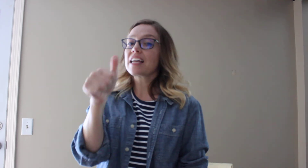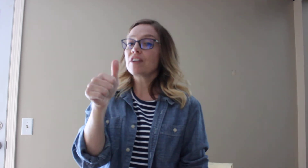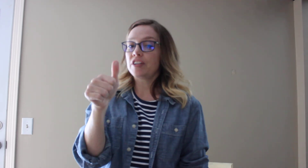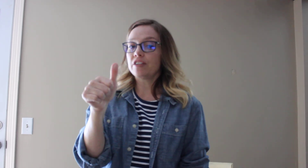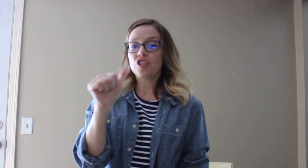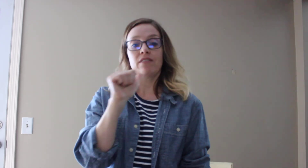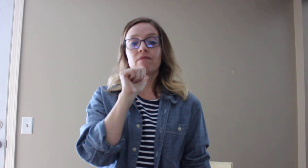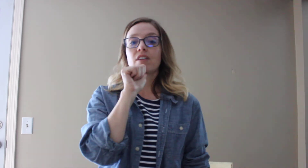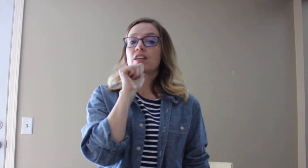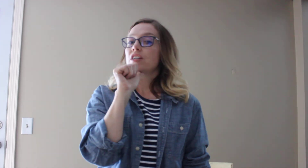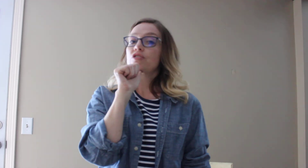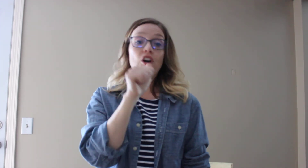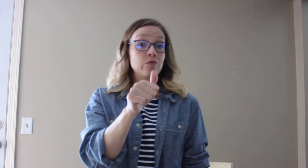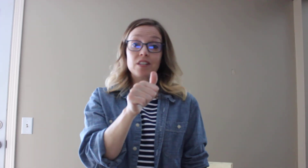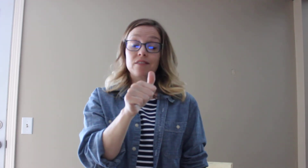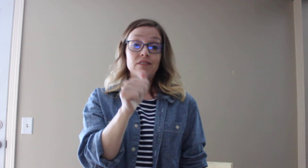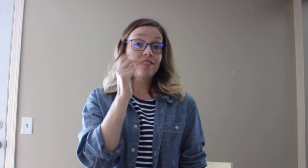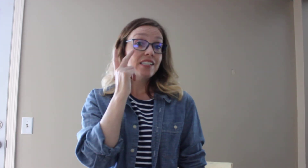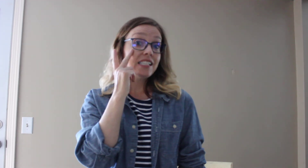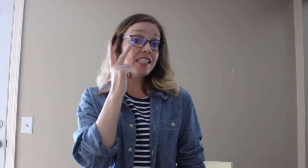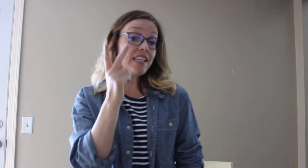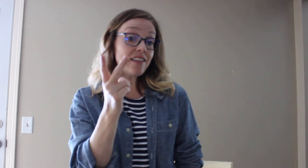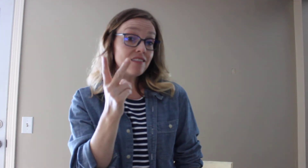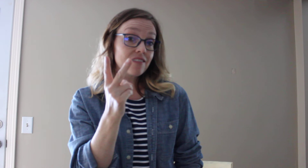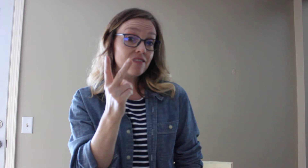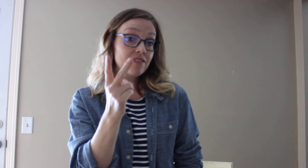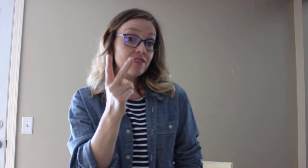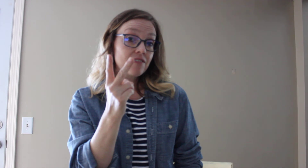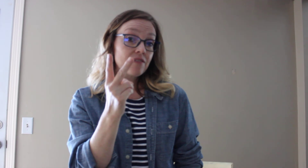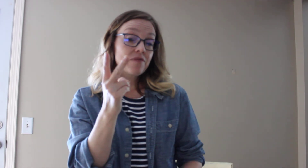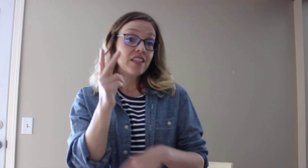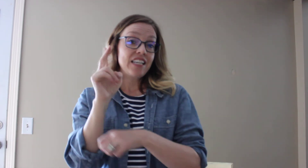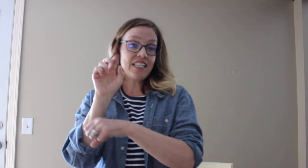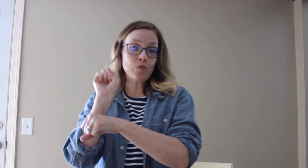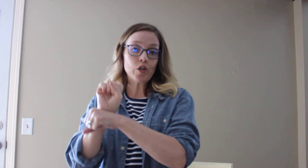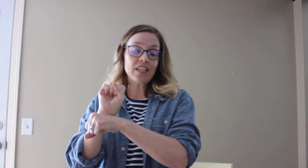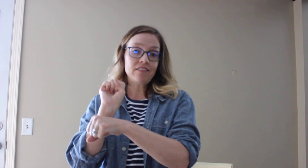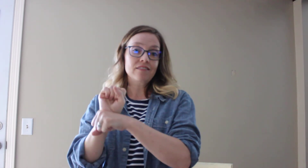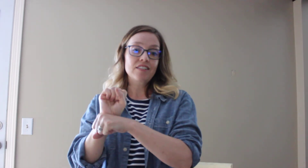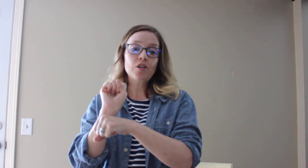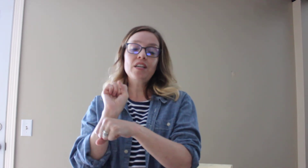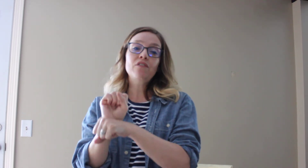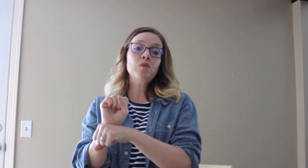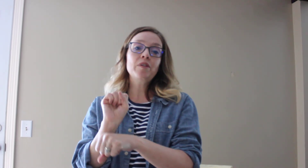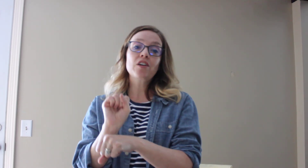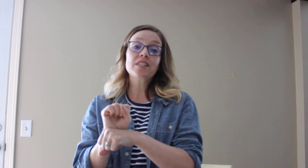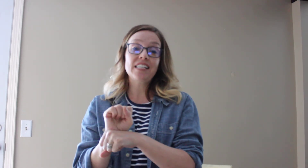under your chin. Don't see it. He's working. So even when we don't see it,